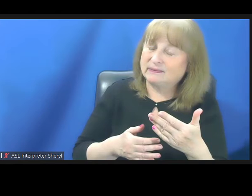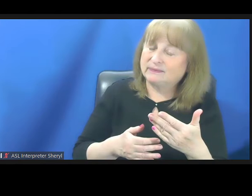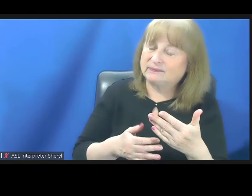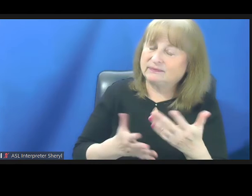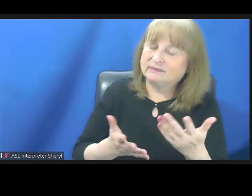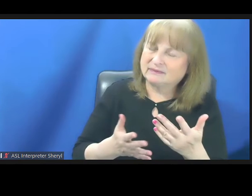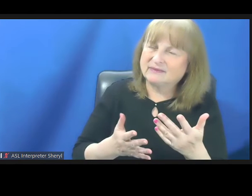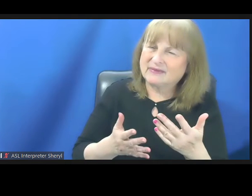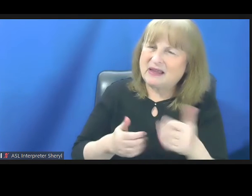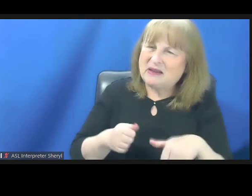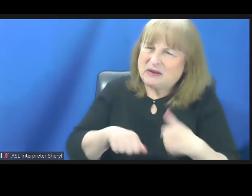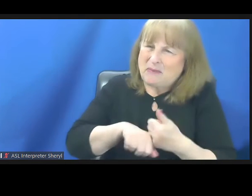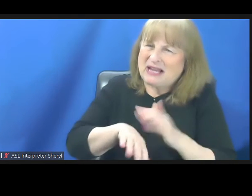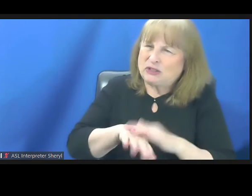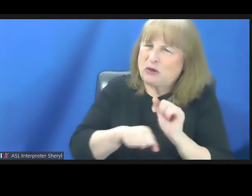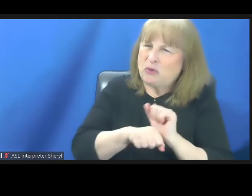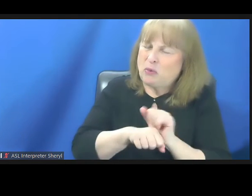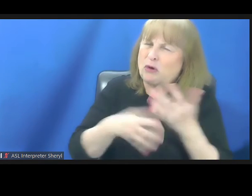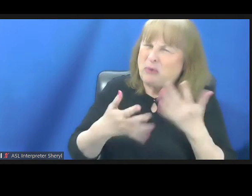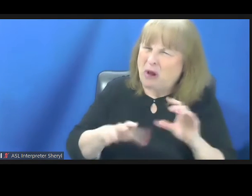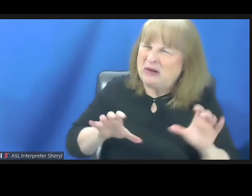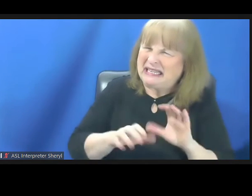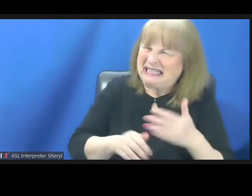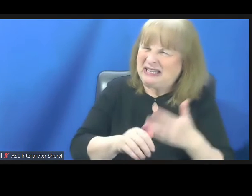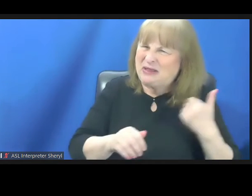we've already performed there.